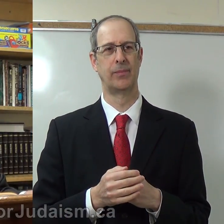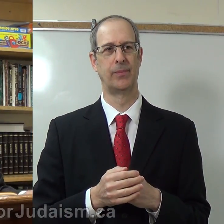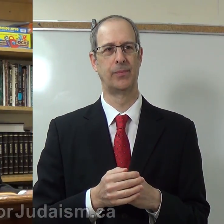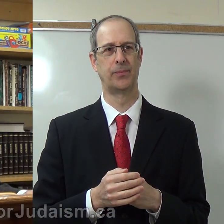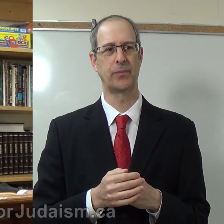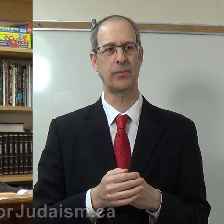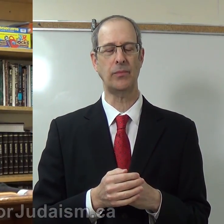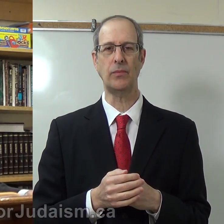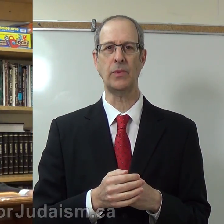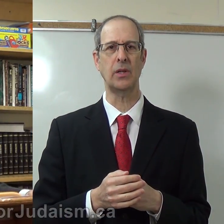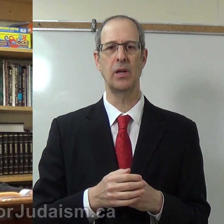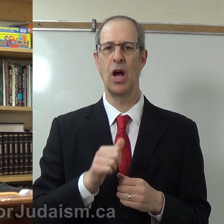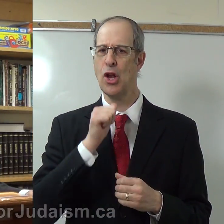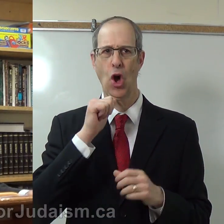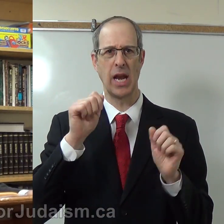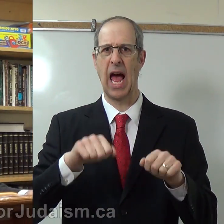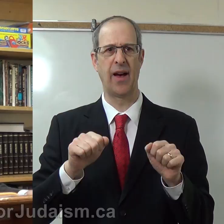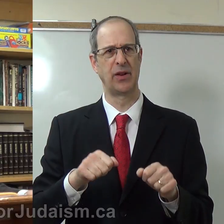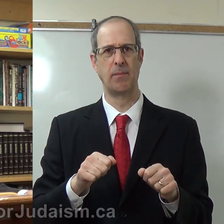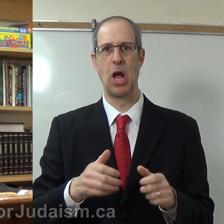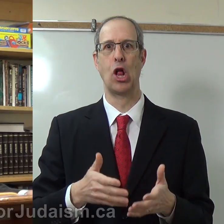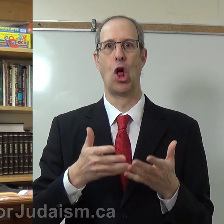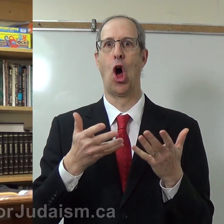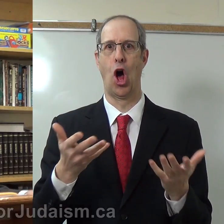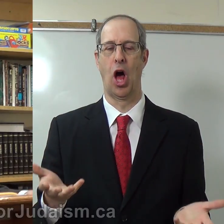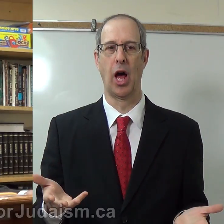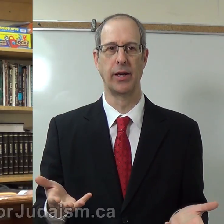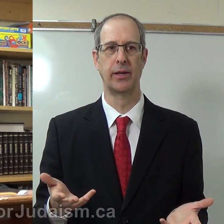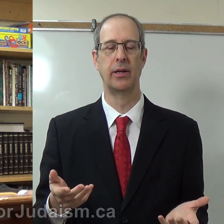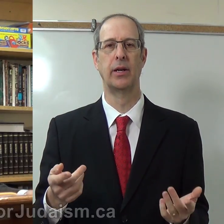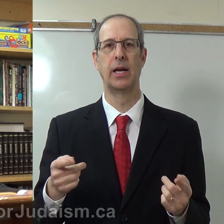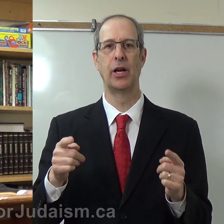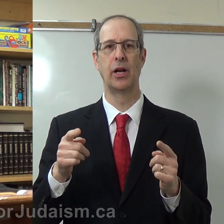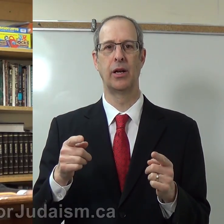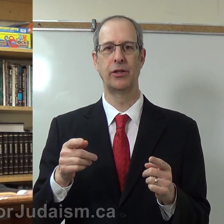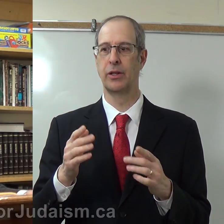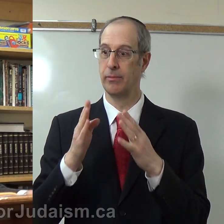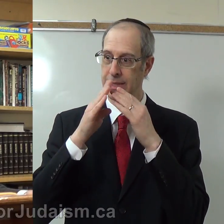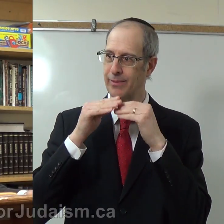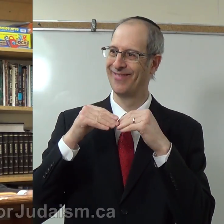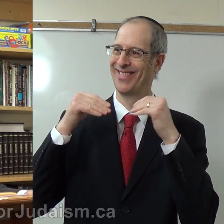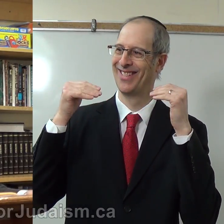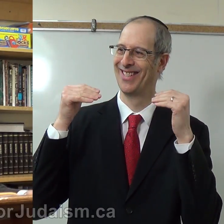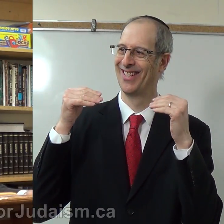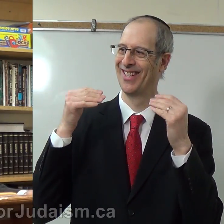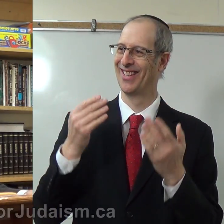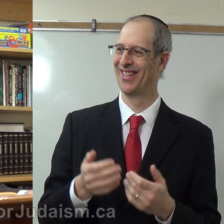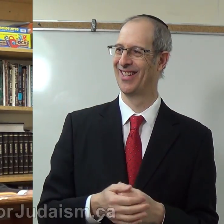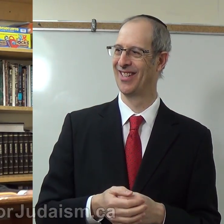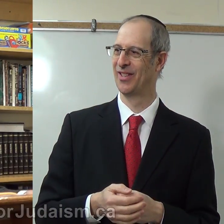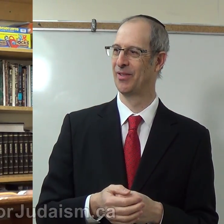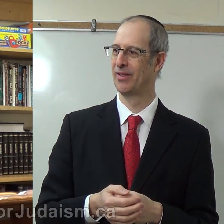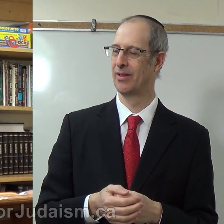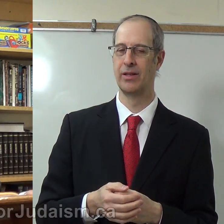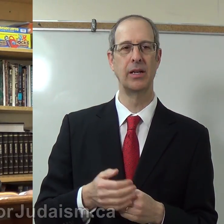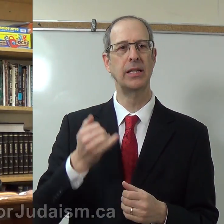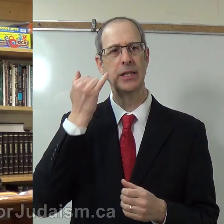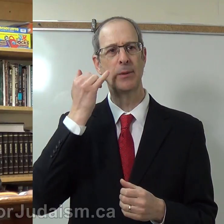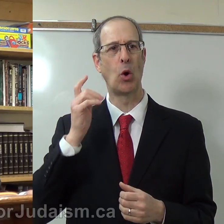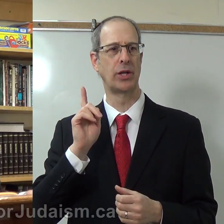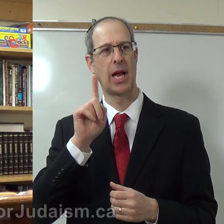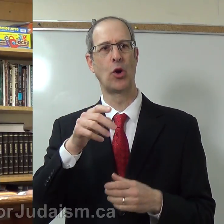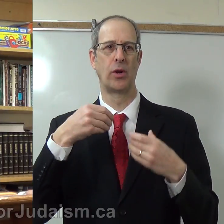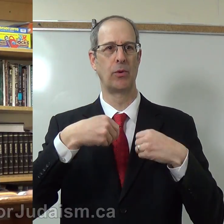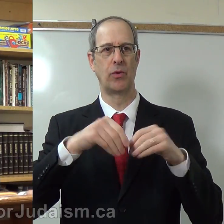it doesn't have to be a lot just smiling at someone when I go to the